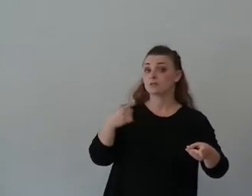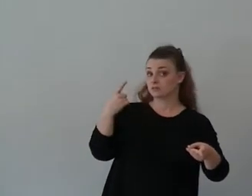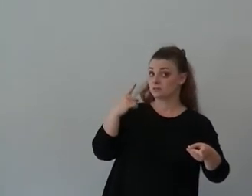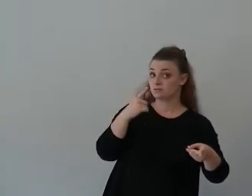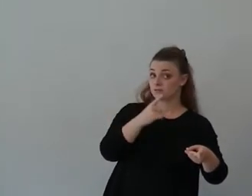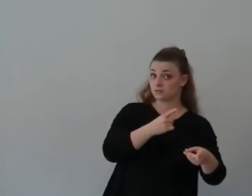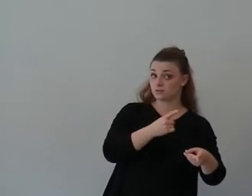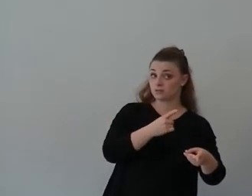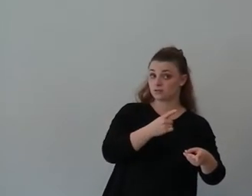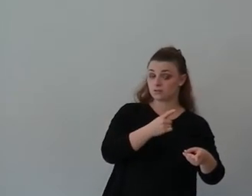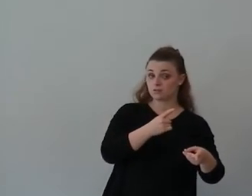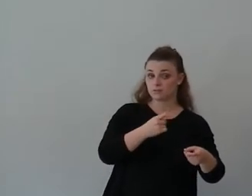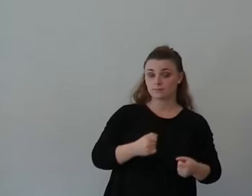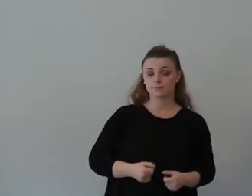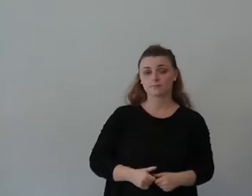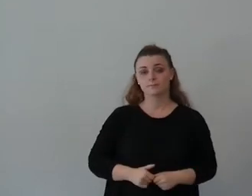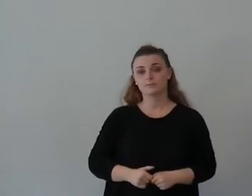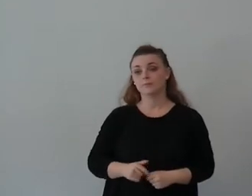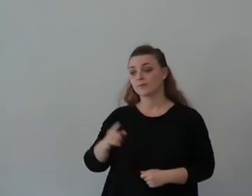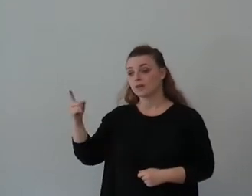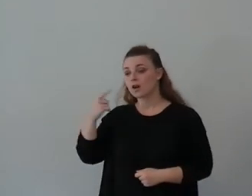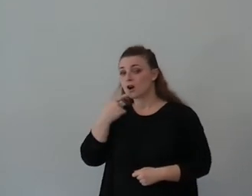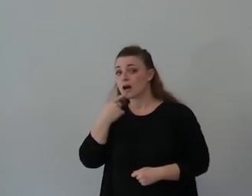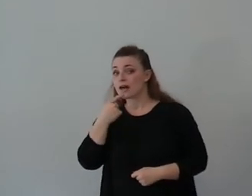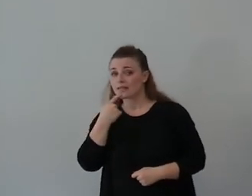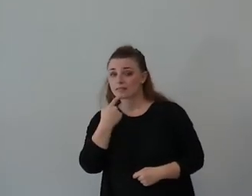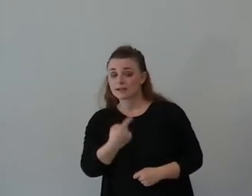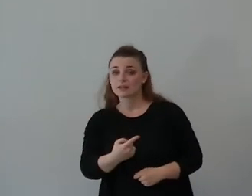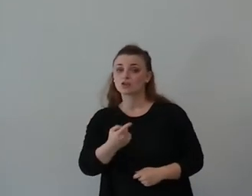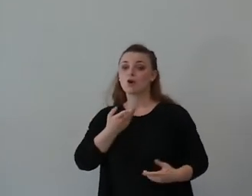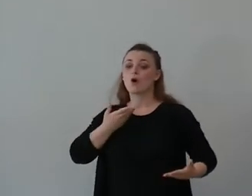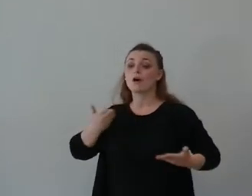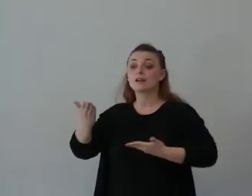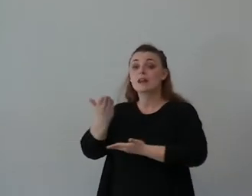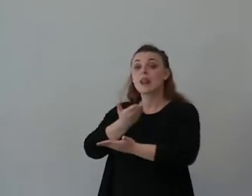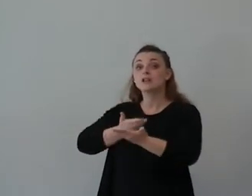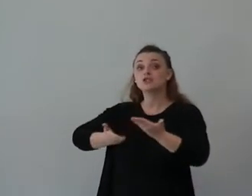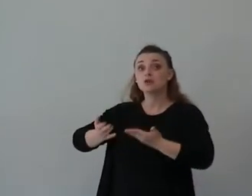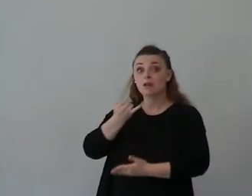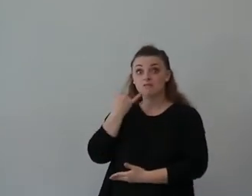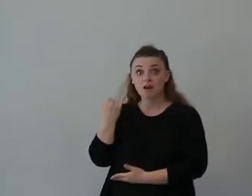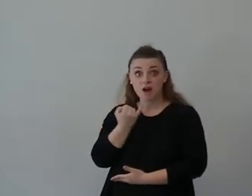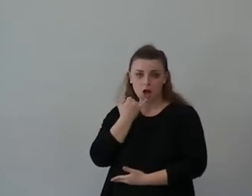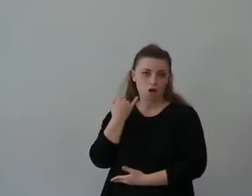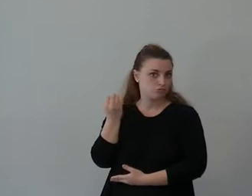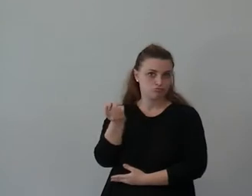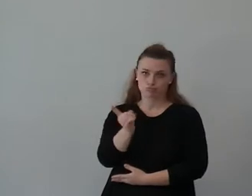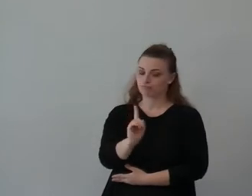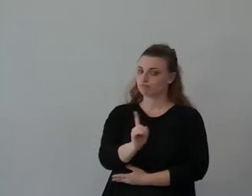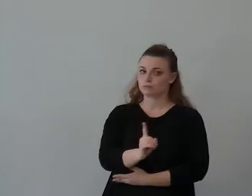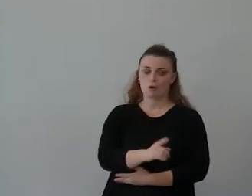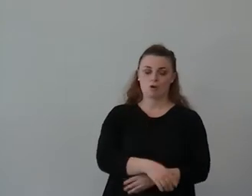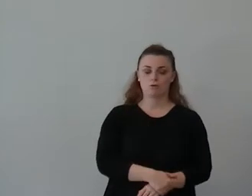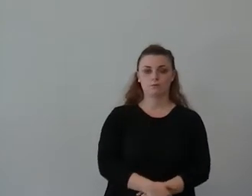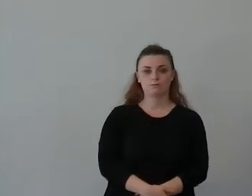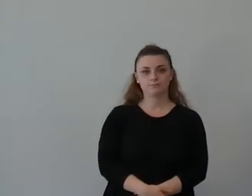easy. Dio non ha mai detto che essere in relazione con Lui sarebbe facile. But He has a plan to make us